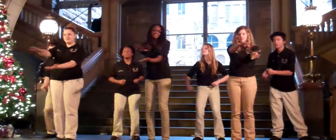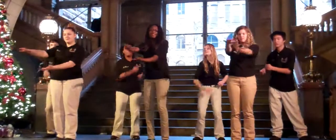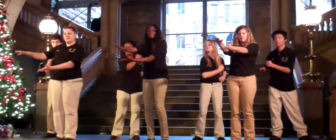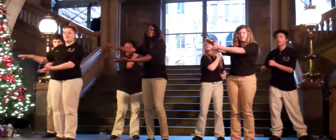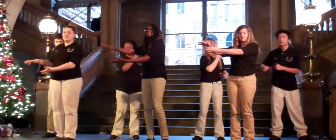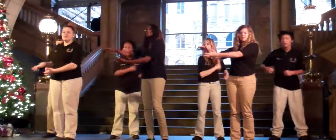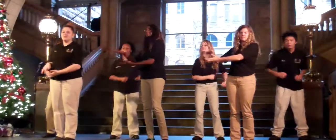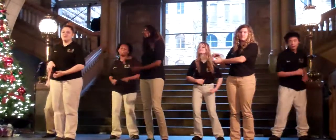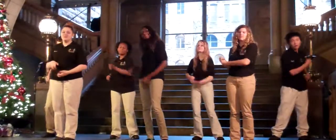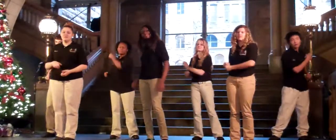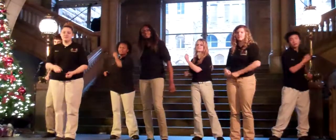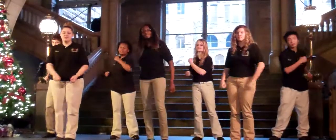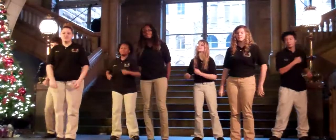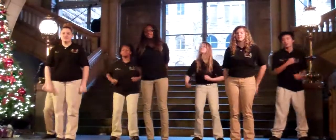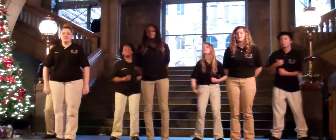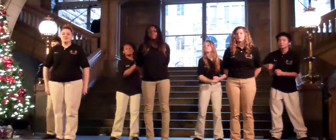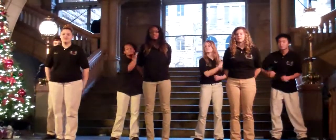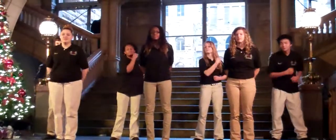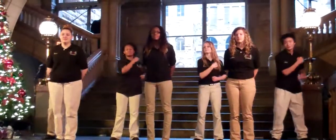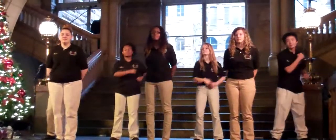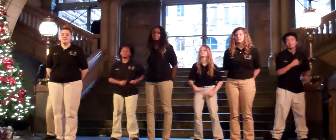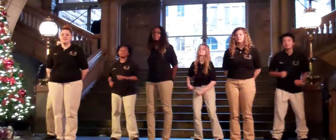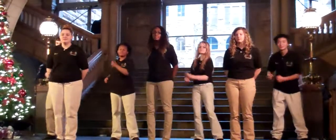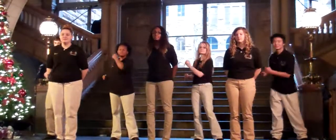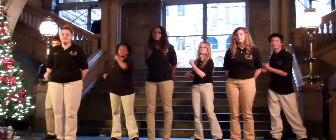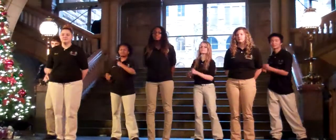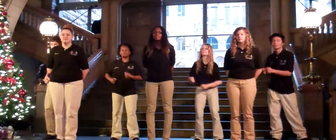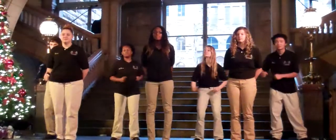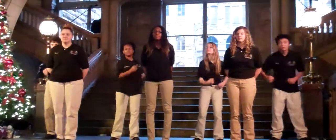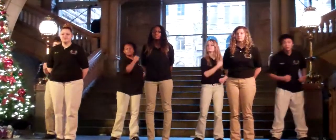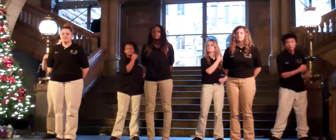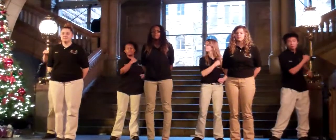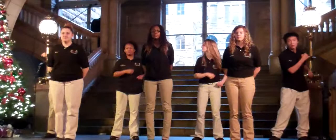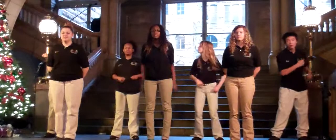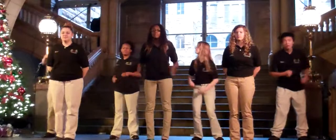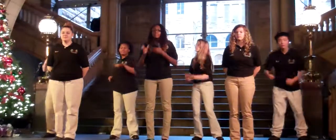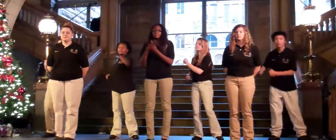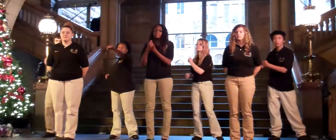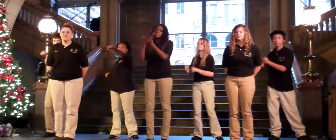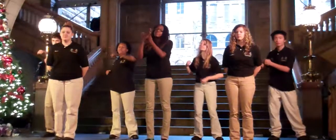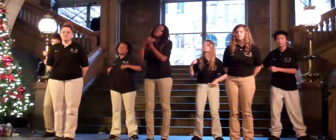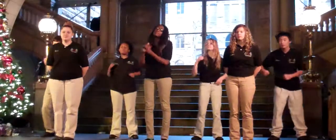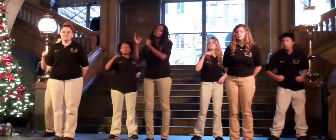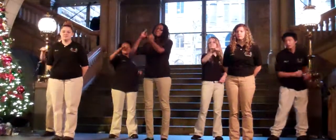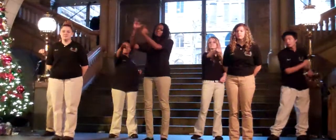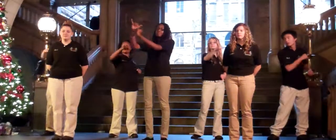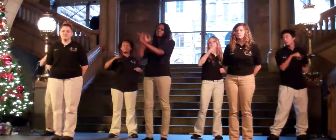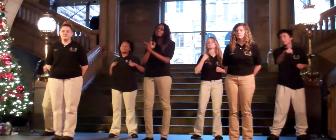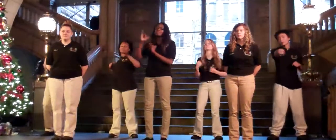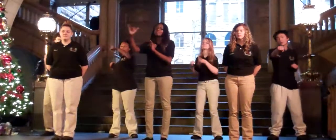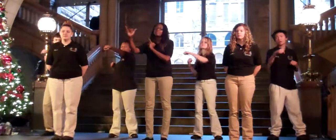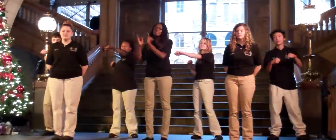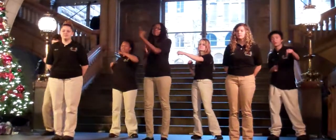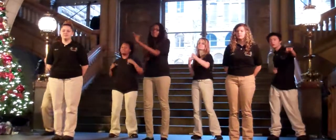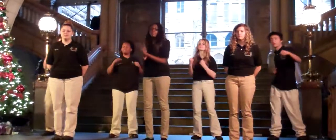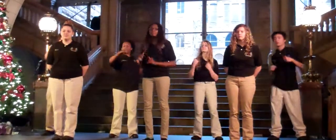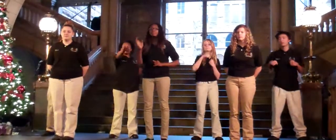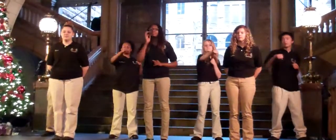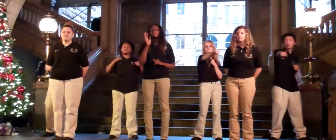my head. And now I'm winning like a girl, I'm passing through